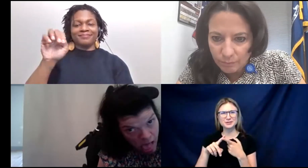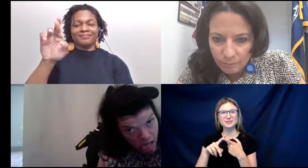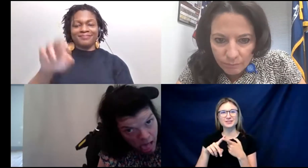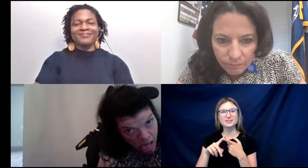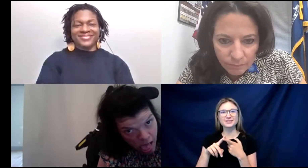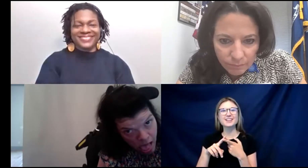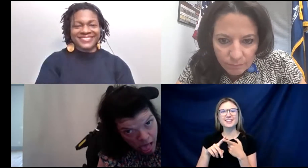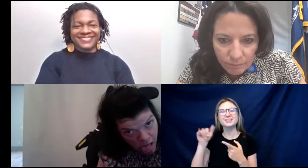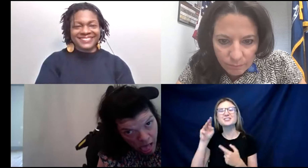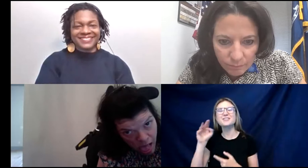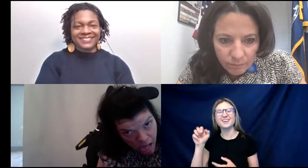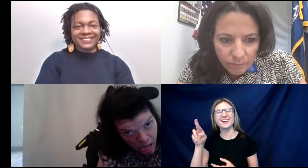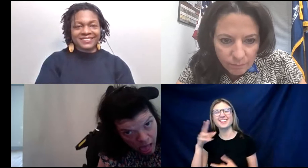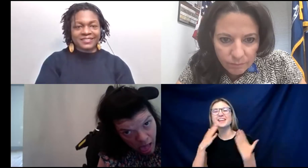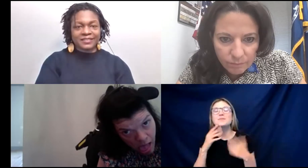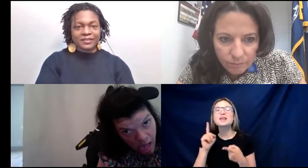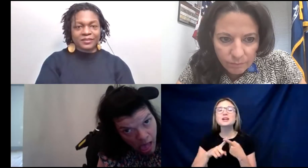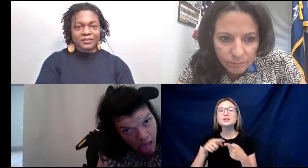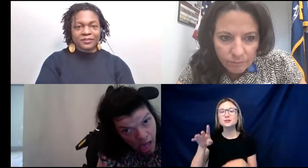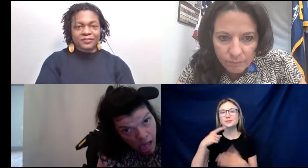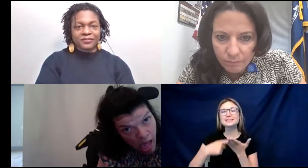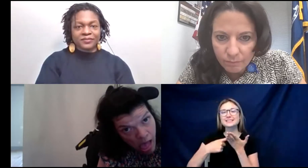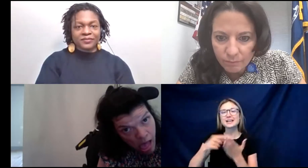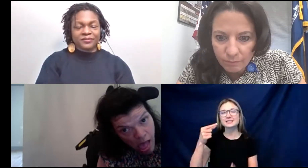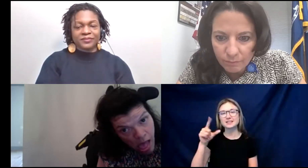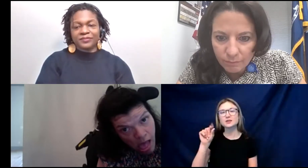Affairs Conference.